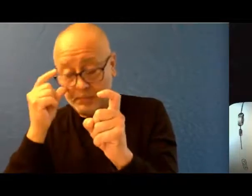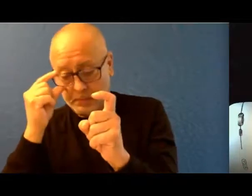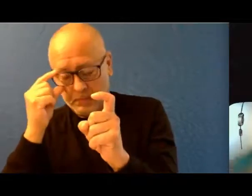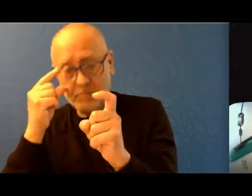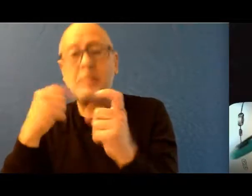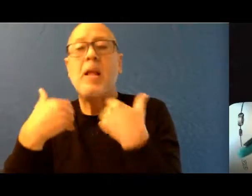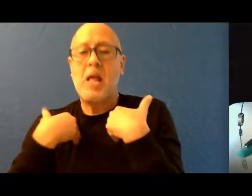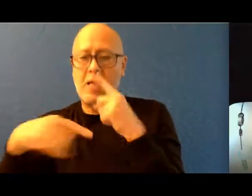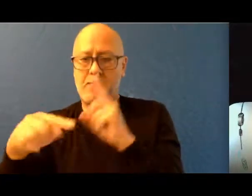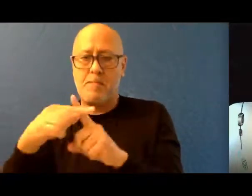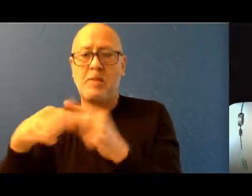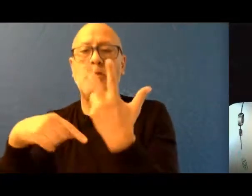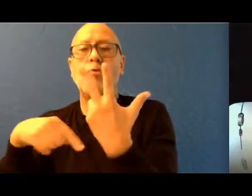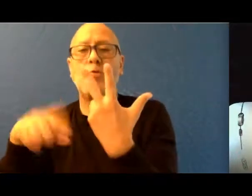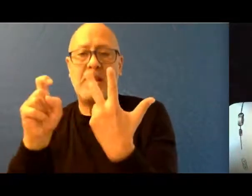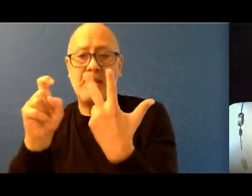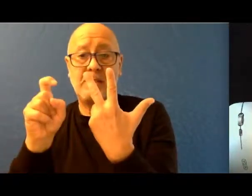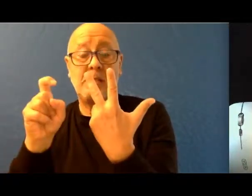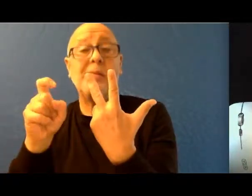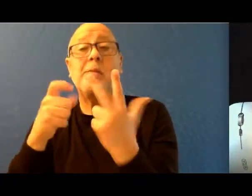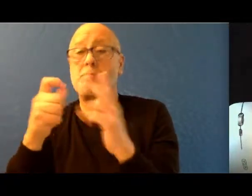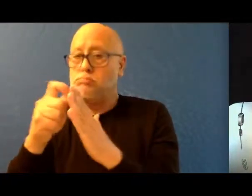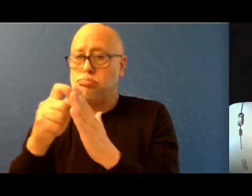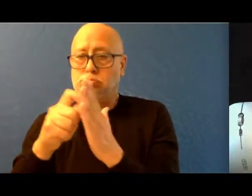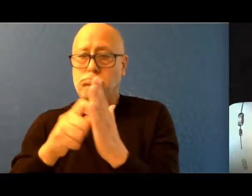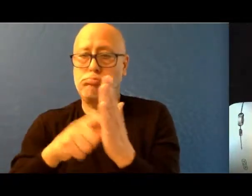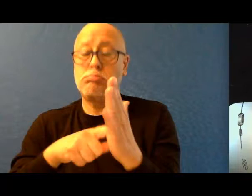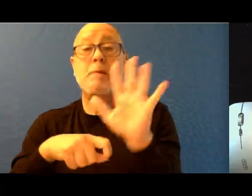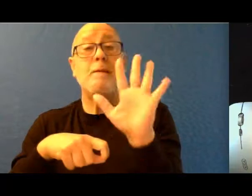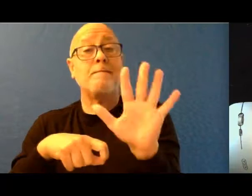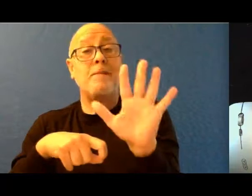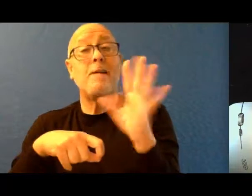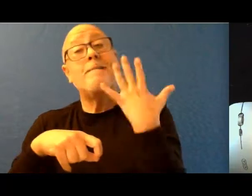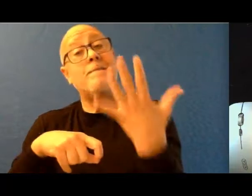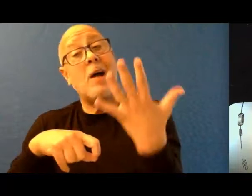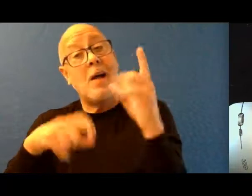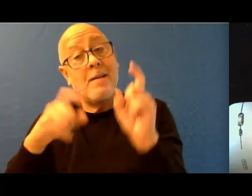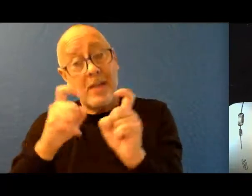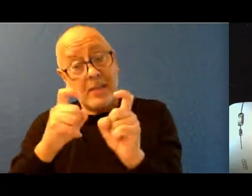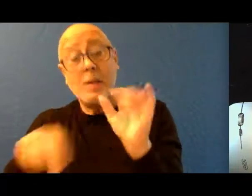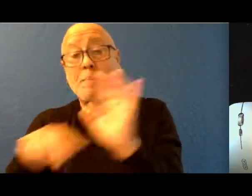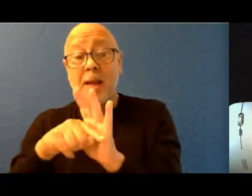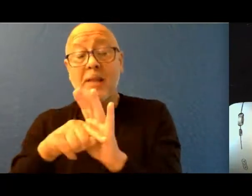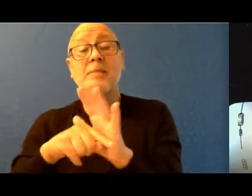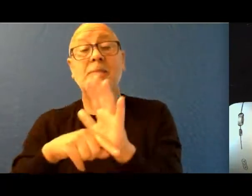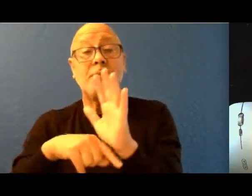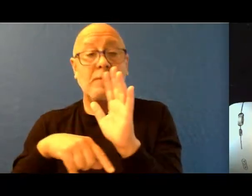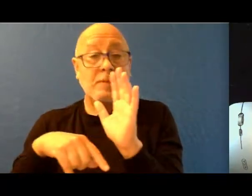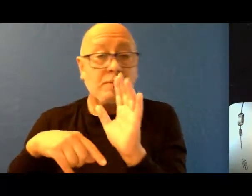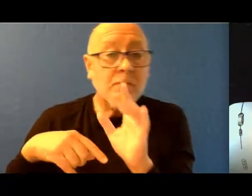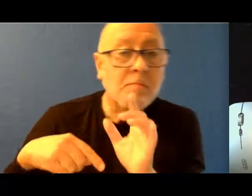And I have a plus 3x. So I'm going to write them out. 5x minus x plus